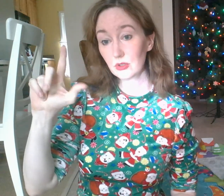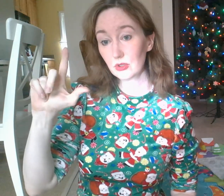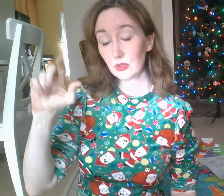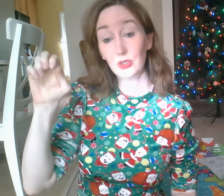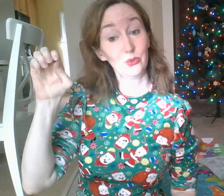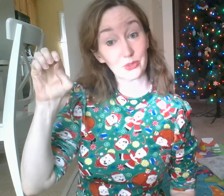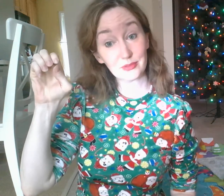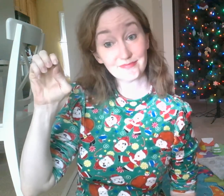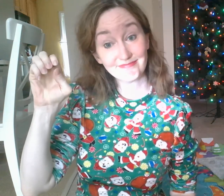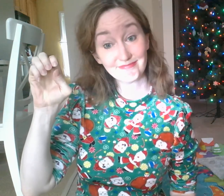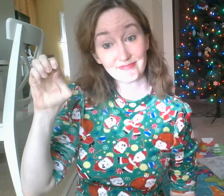Yule.